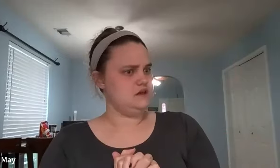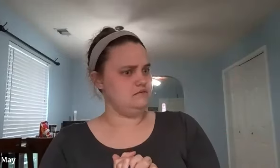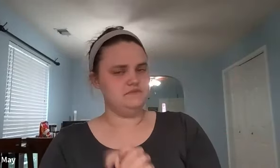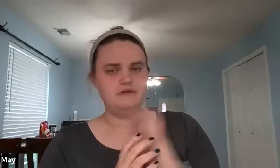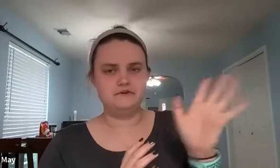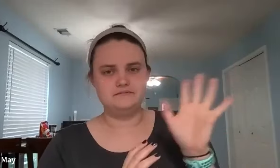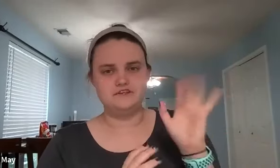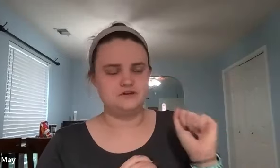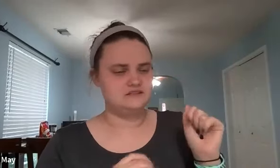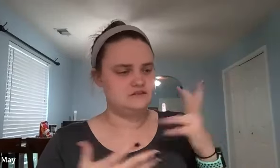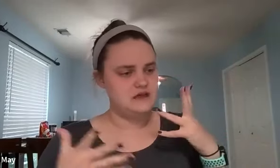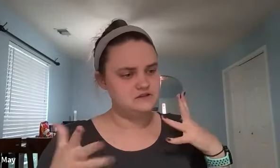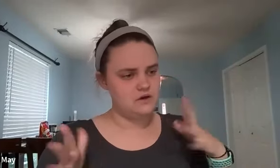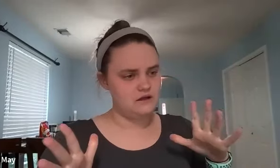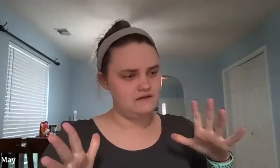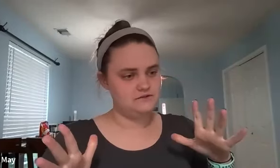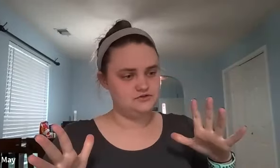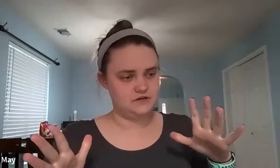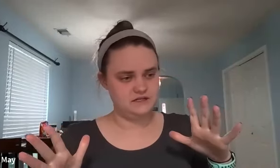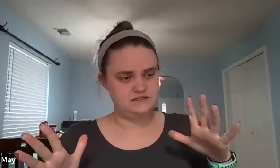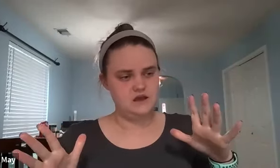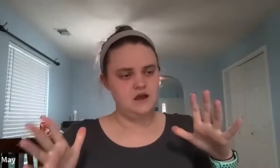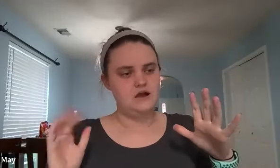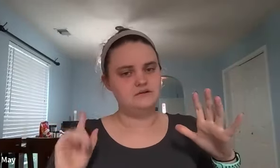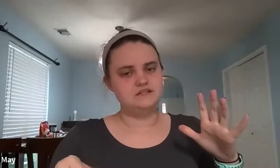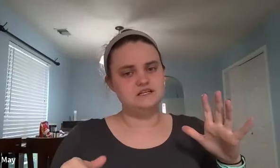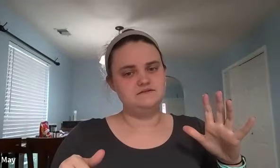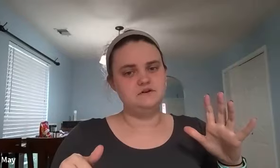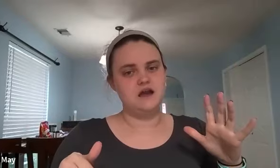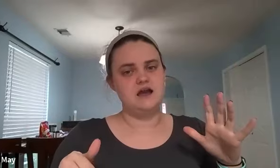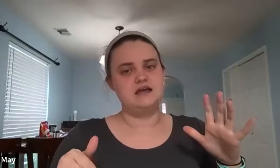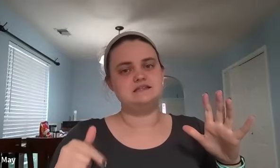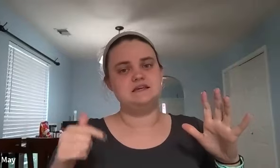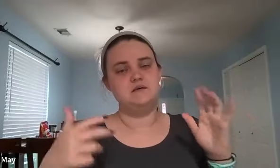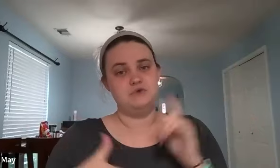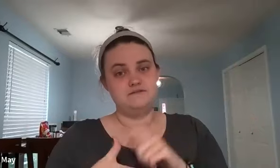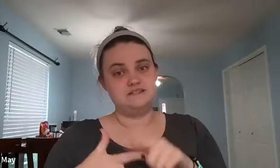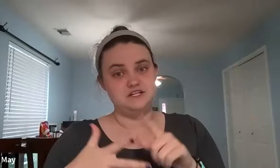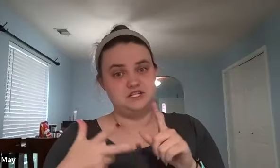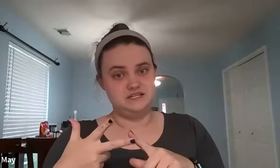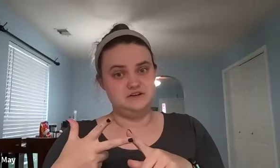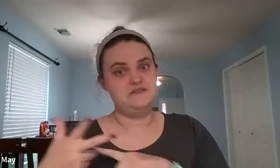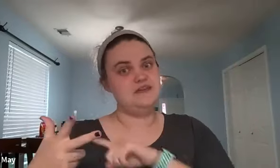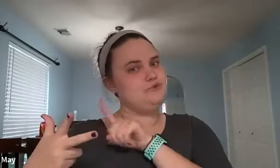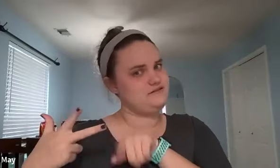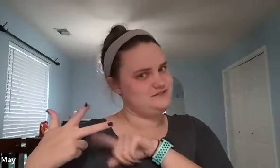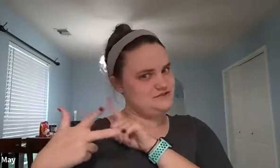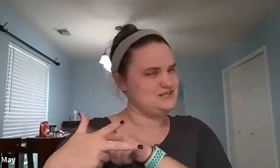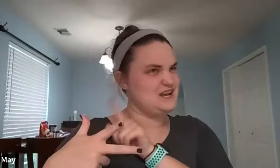So for the drinks. So that's all I have for drinks. I was going to give you guys breakfast, lunch, and dinner, and then breakfast foods. I